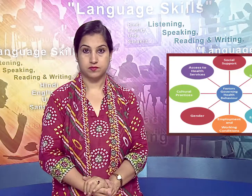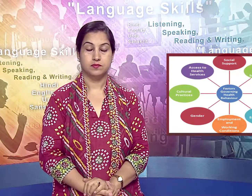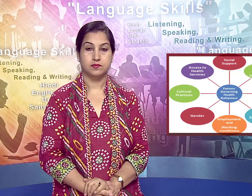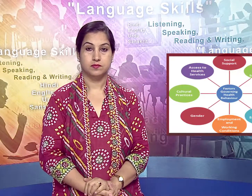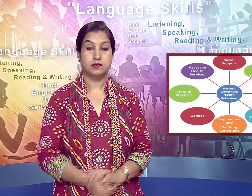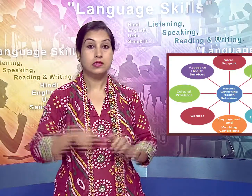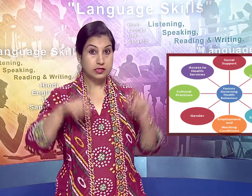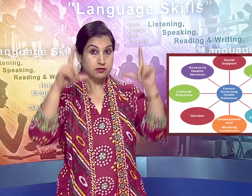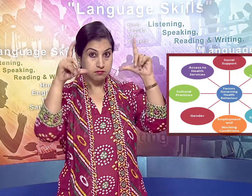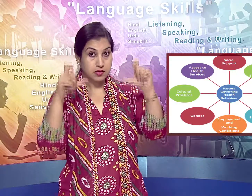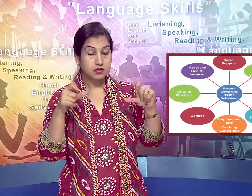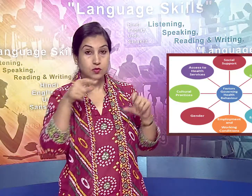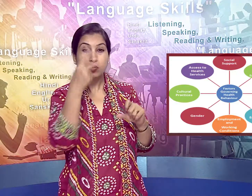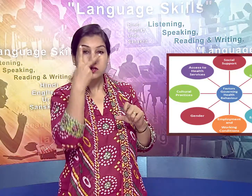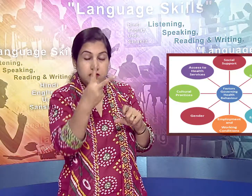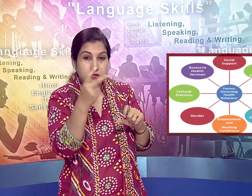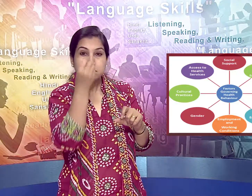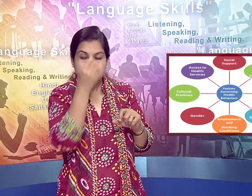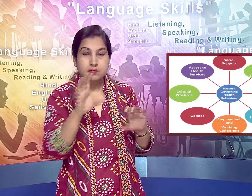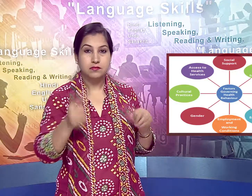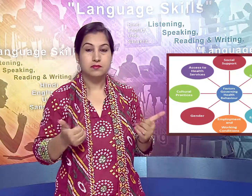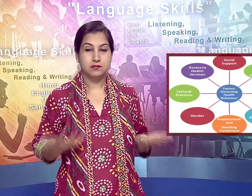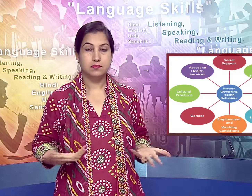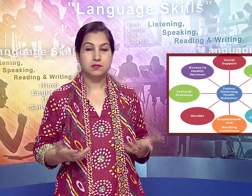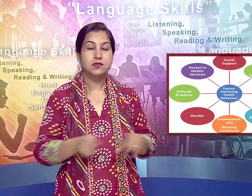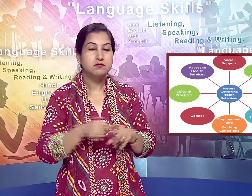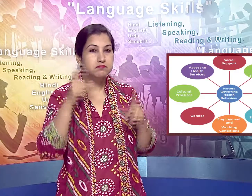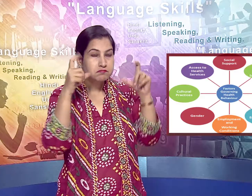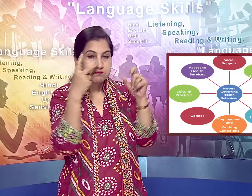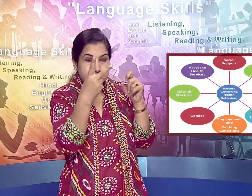In this picture, you can easily see and understand